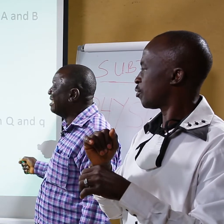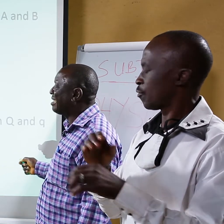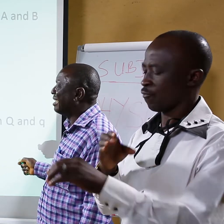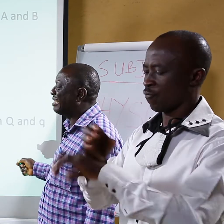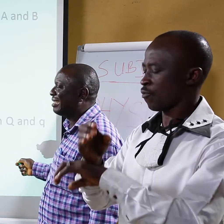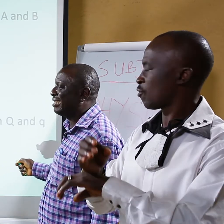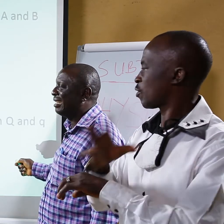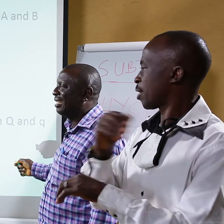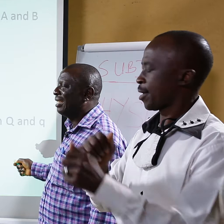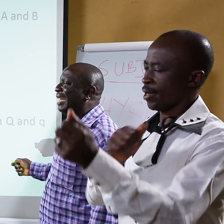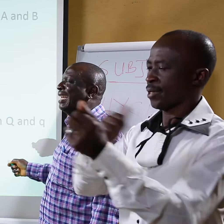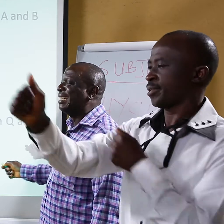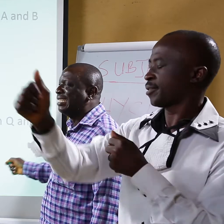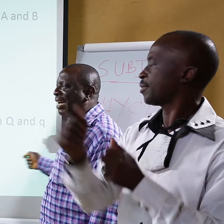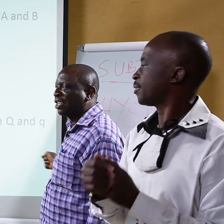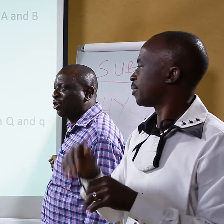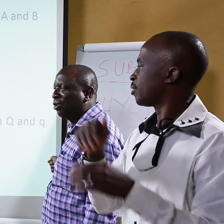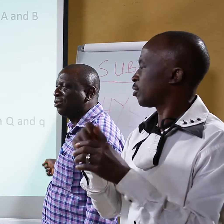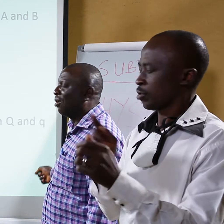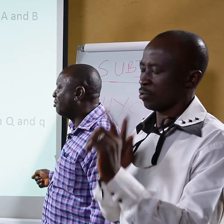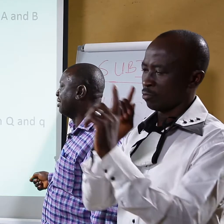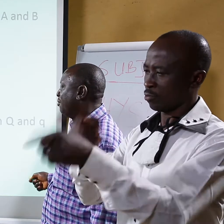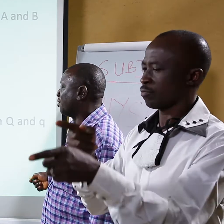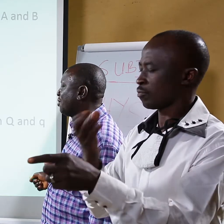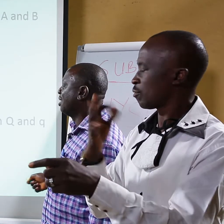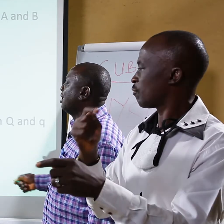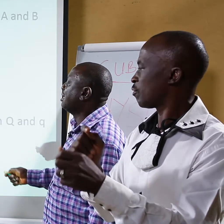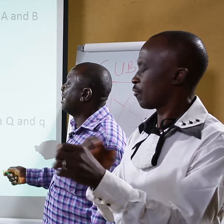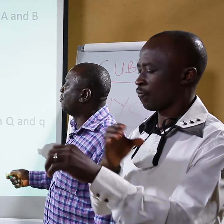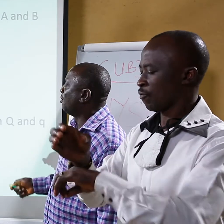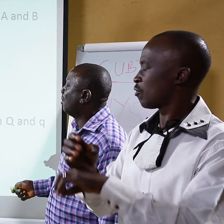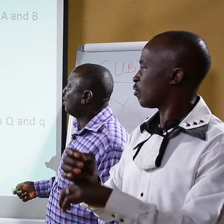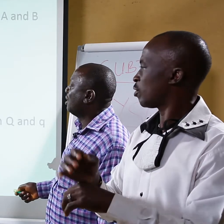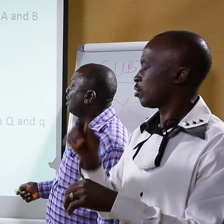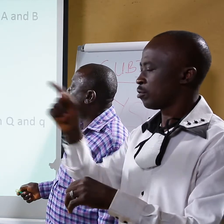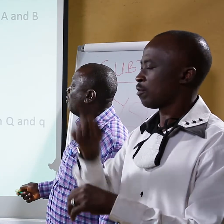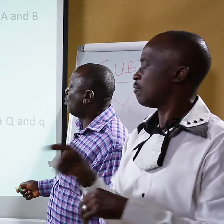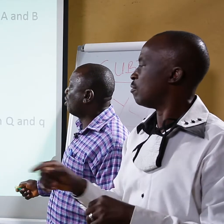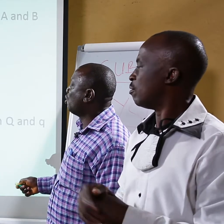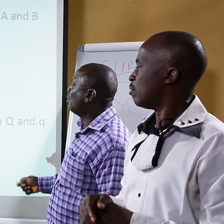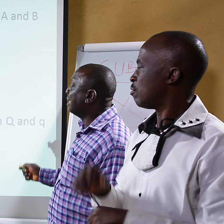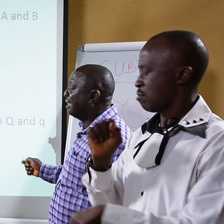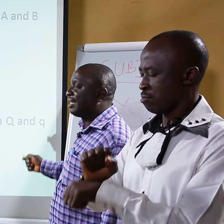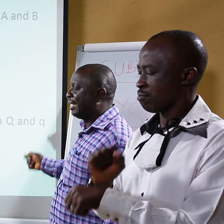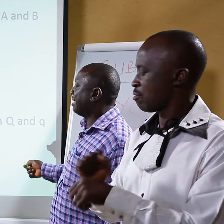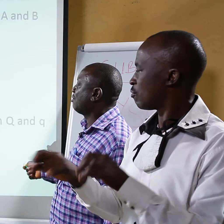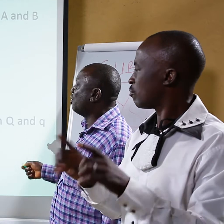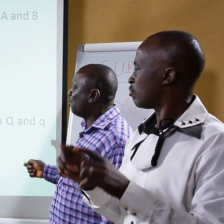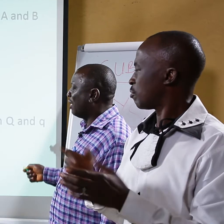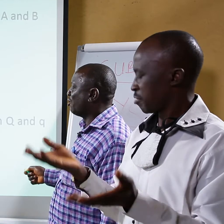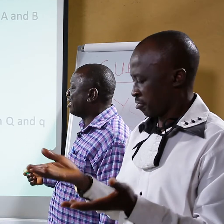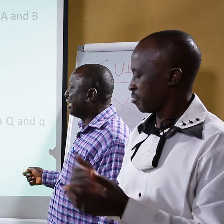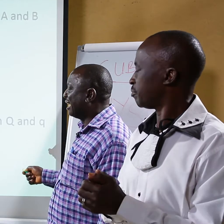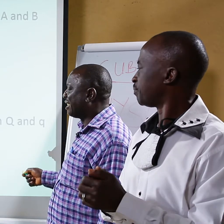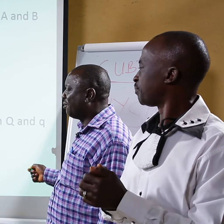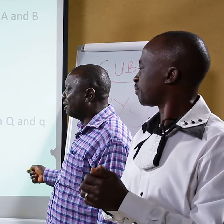and distance in the direction of the force. Therefore, our work done in this case, which we